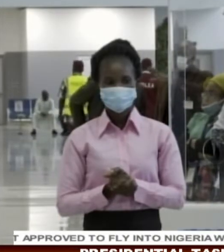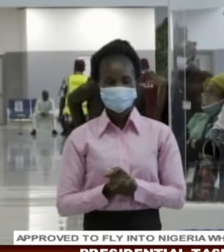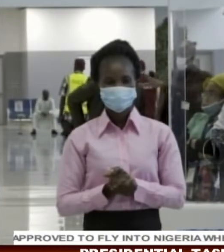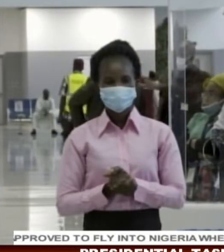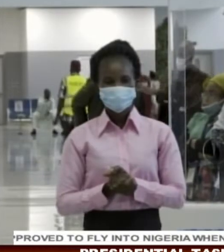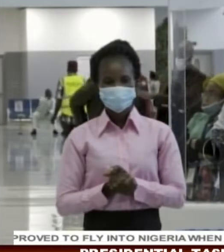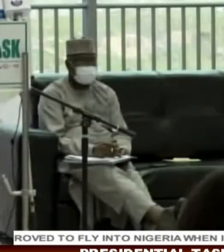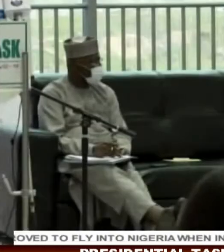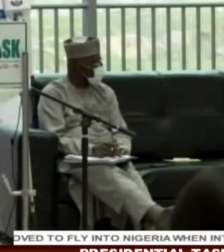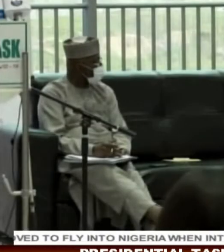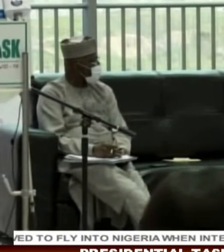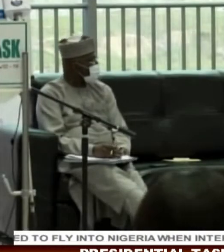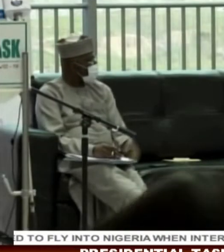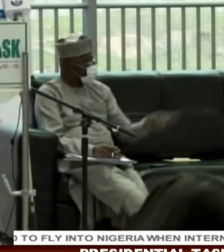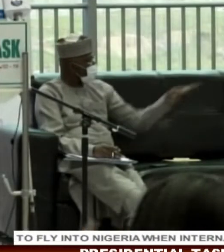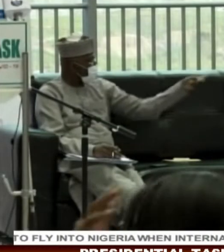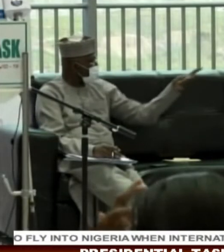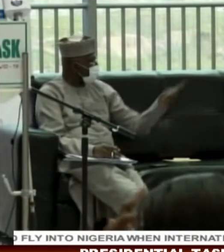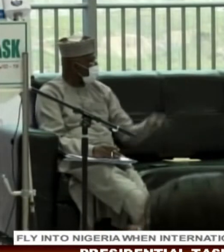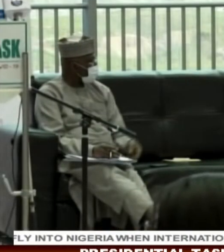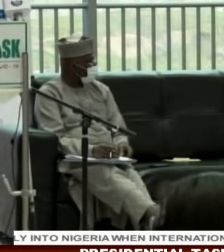very much.